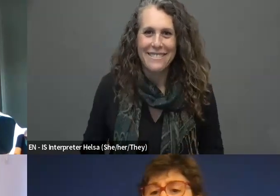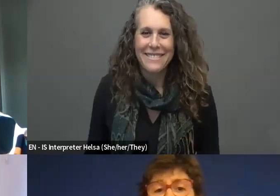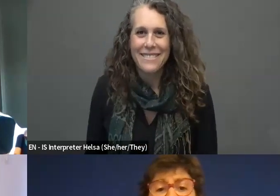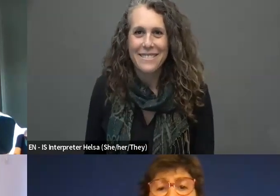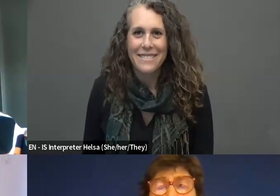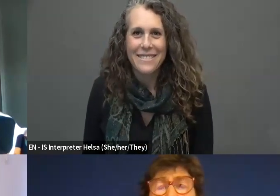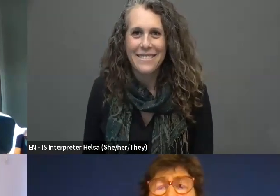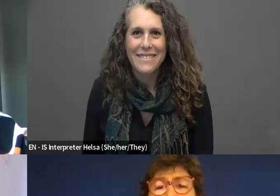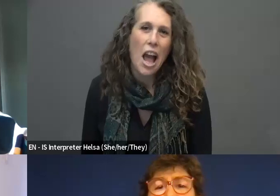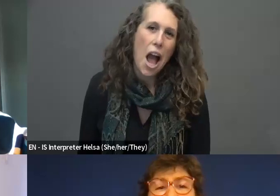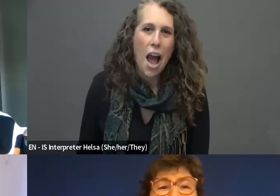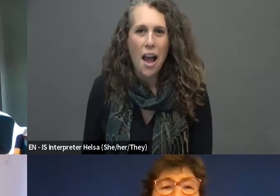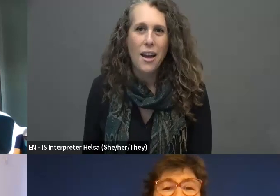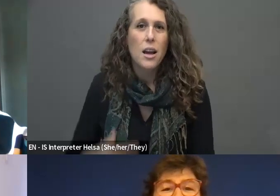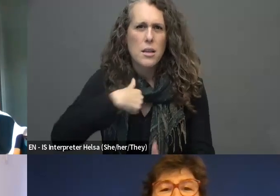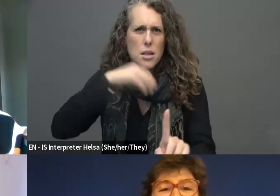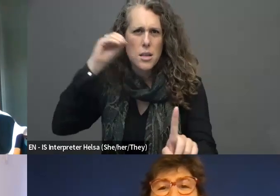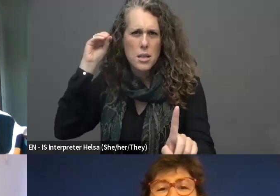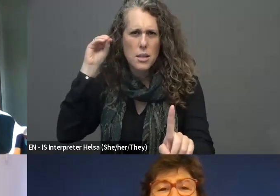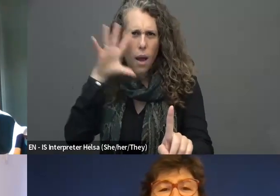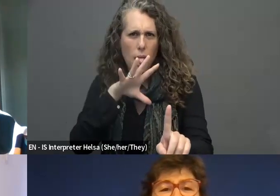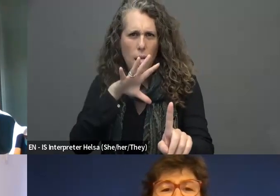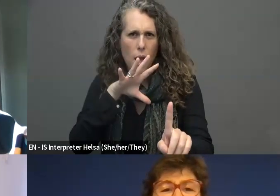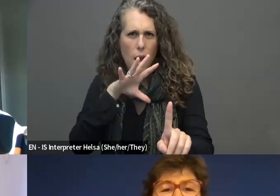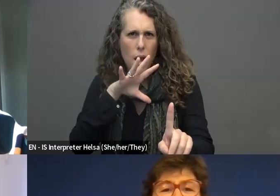Okay, so I'll spot, I don't